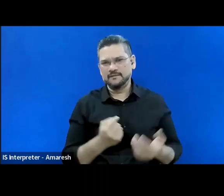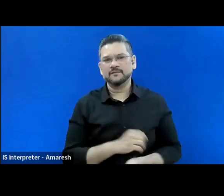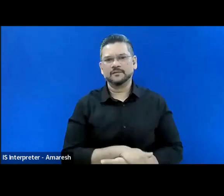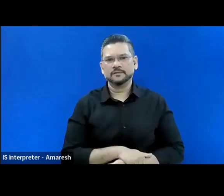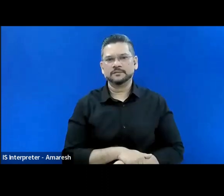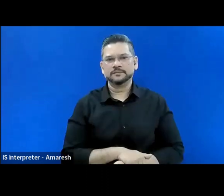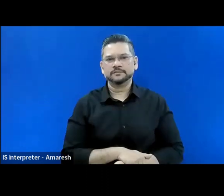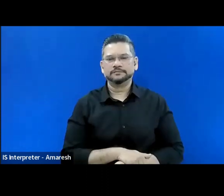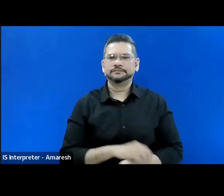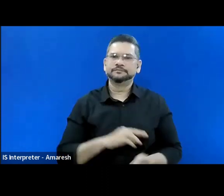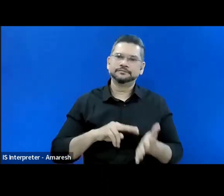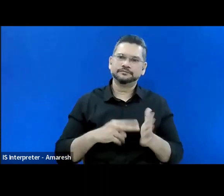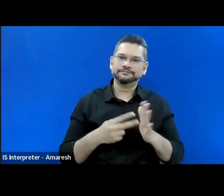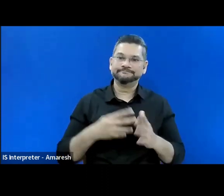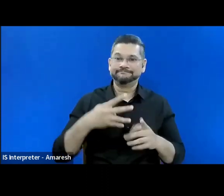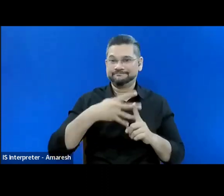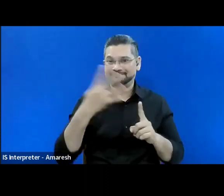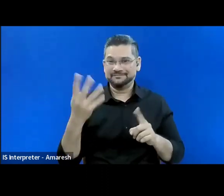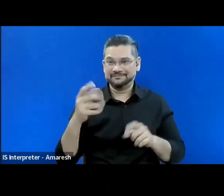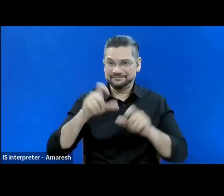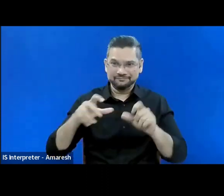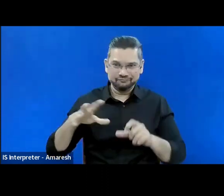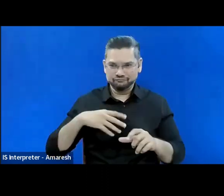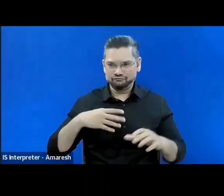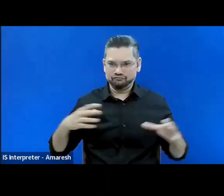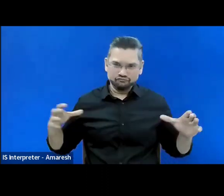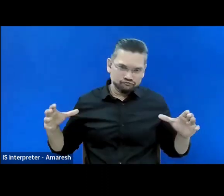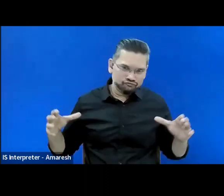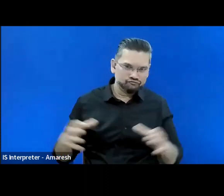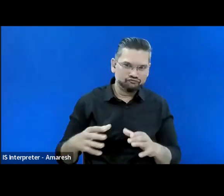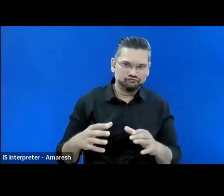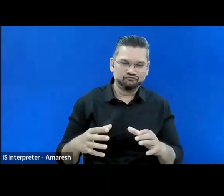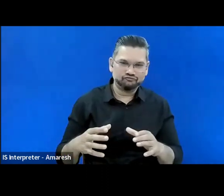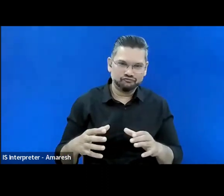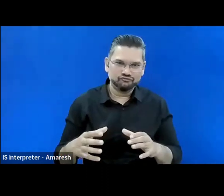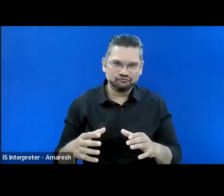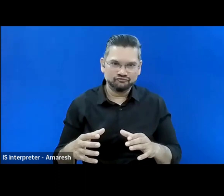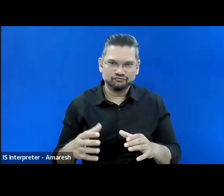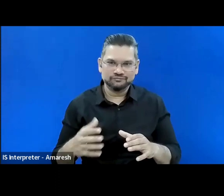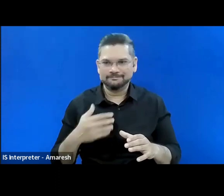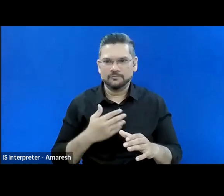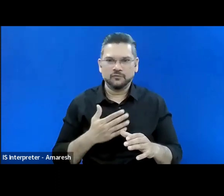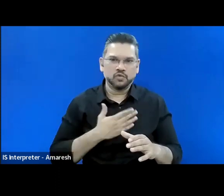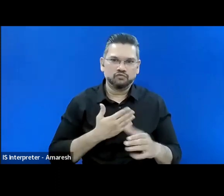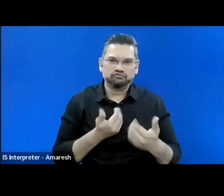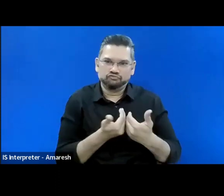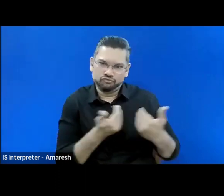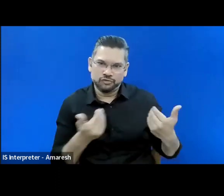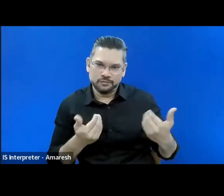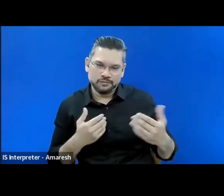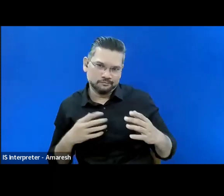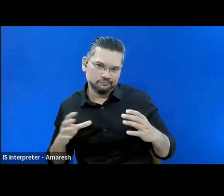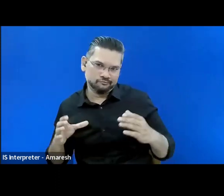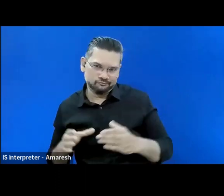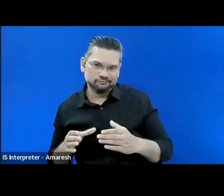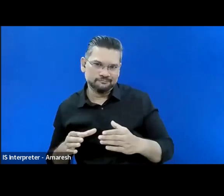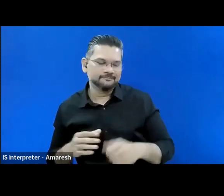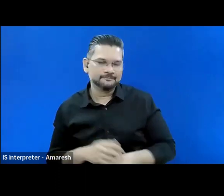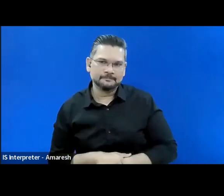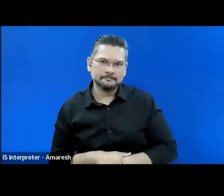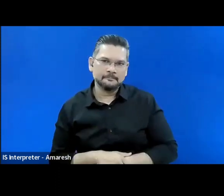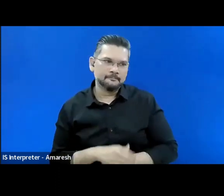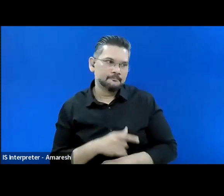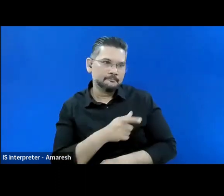gather themselves and will be, will be in their own groups, but they were not given space to be